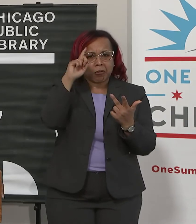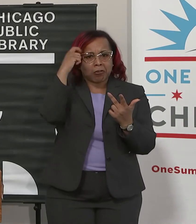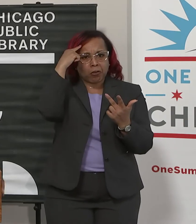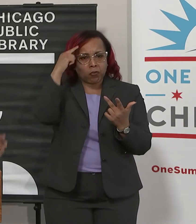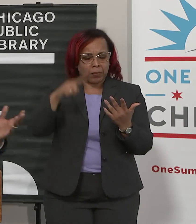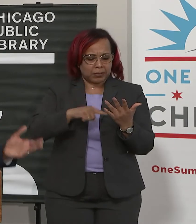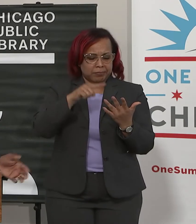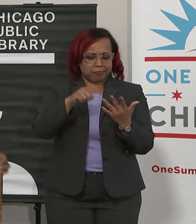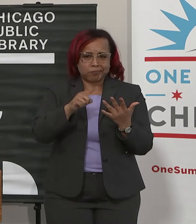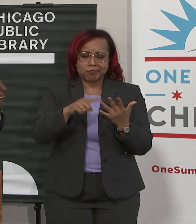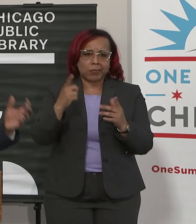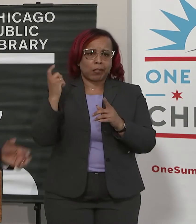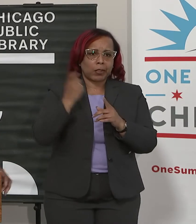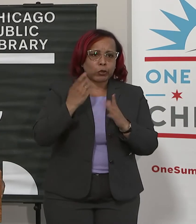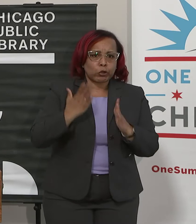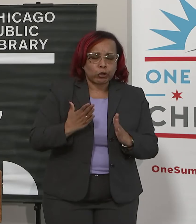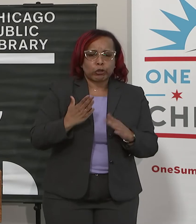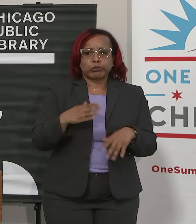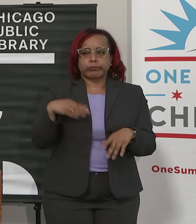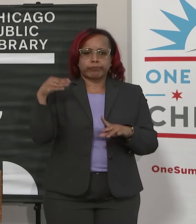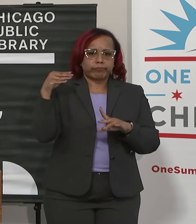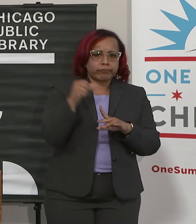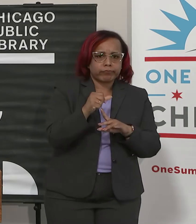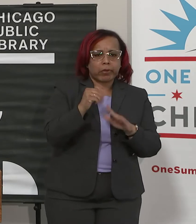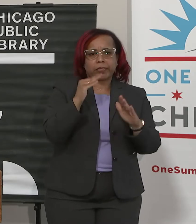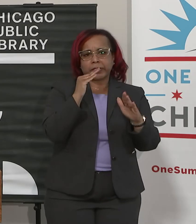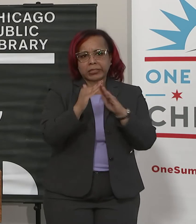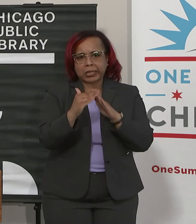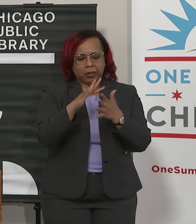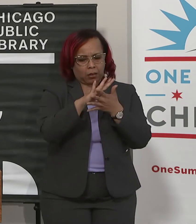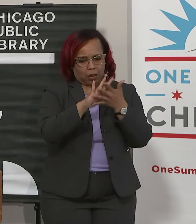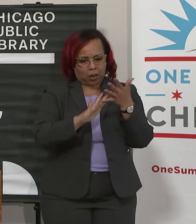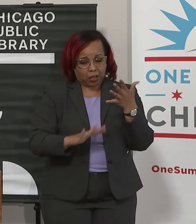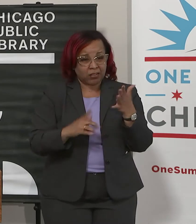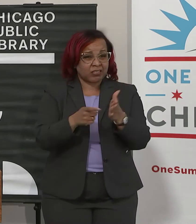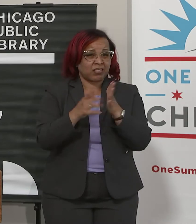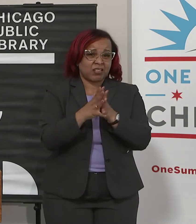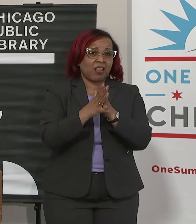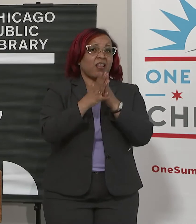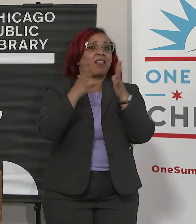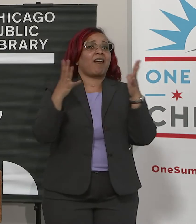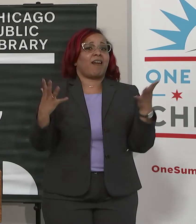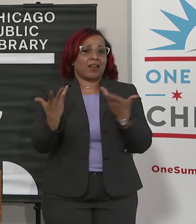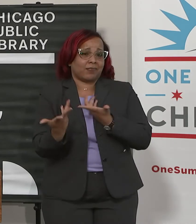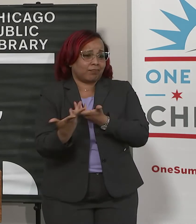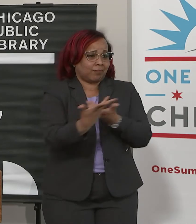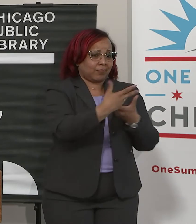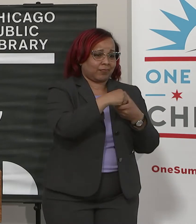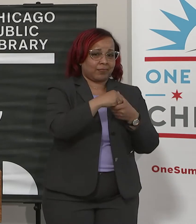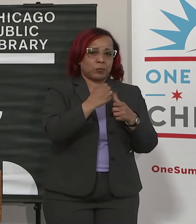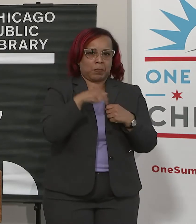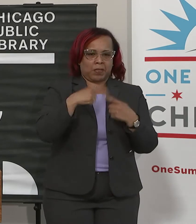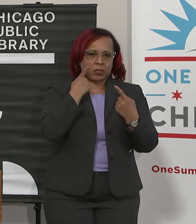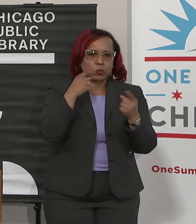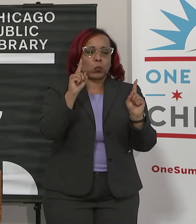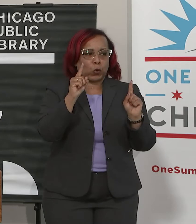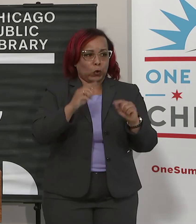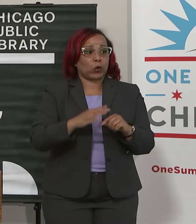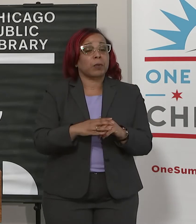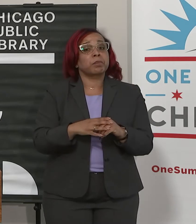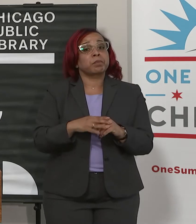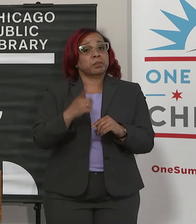government, lenders, financing, the city. It takes a lot of hands to make this work. And